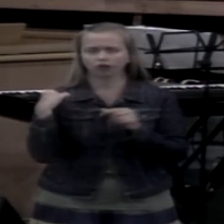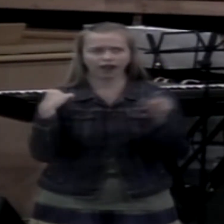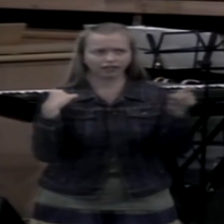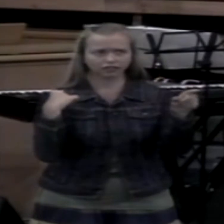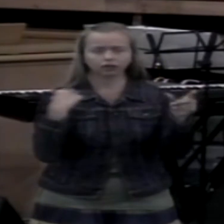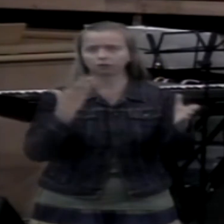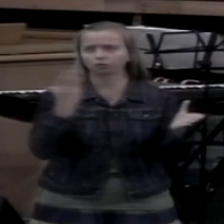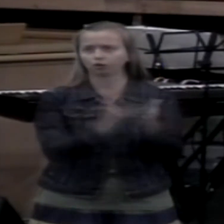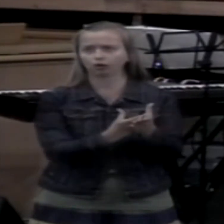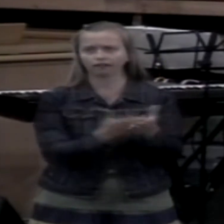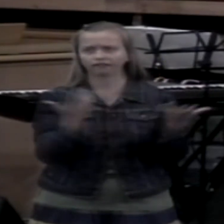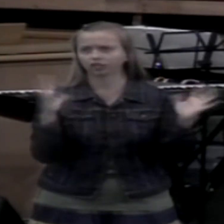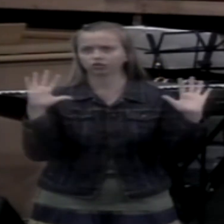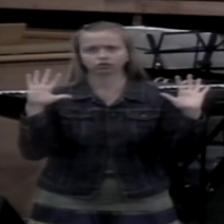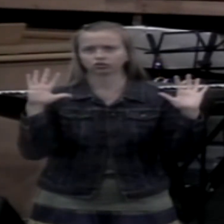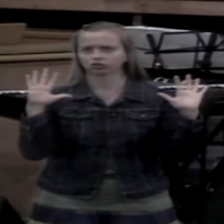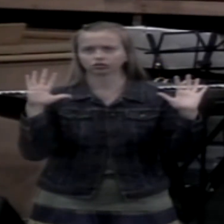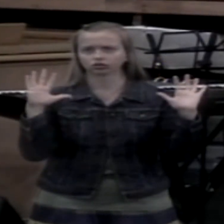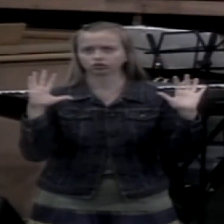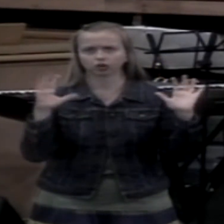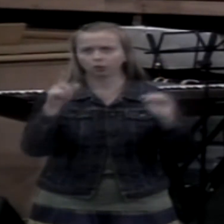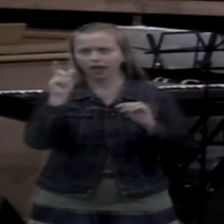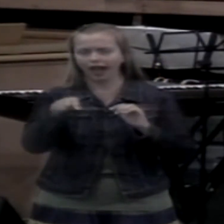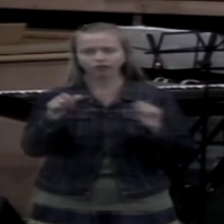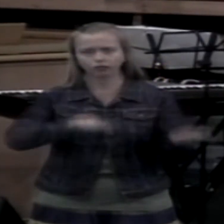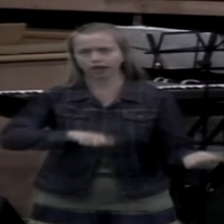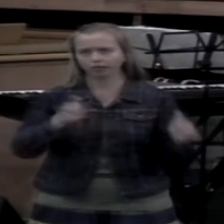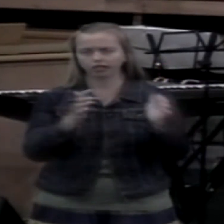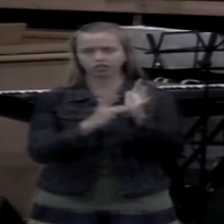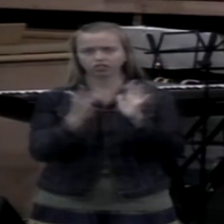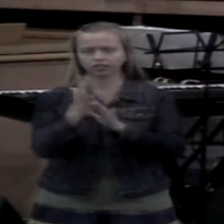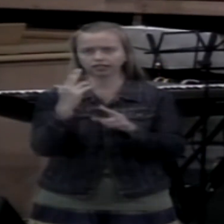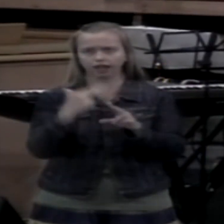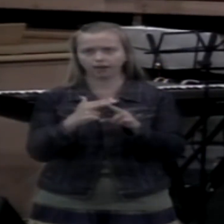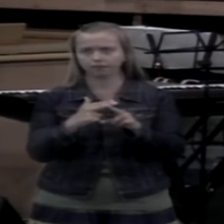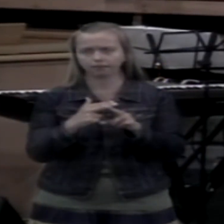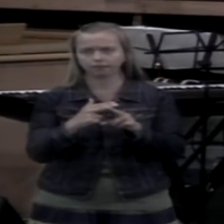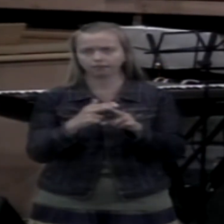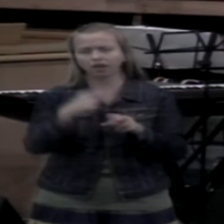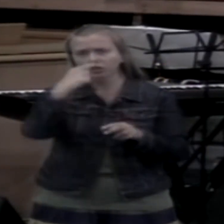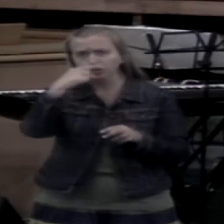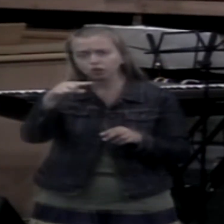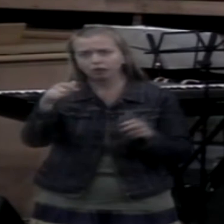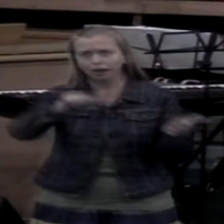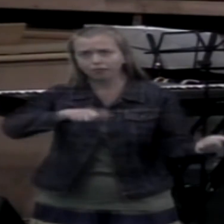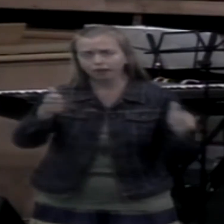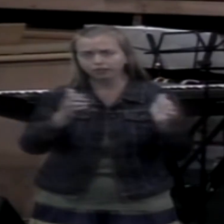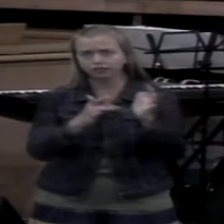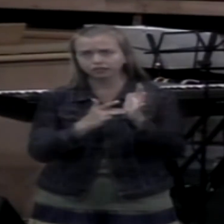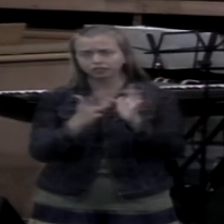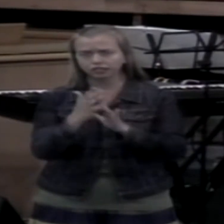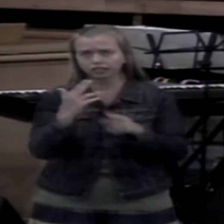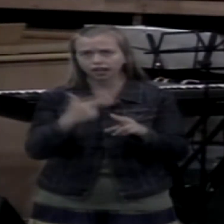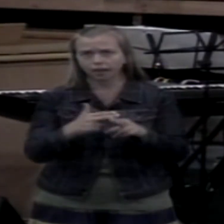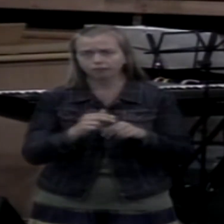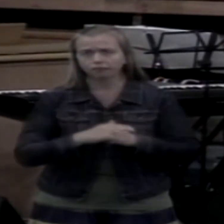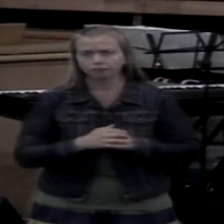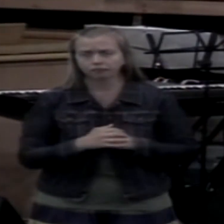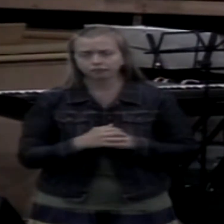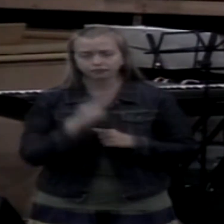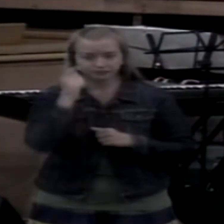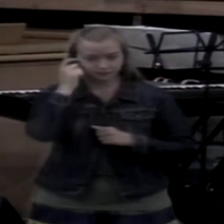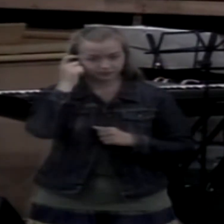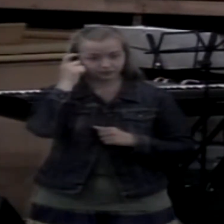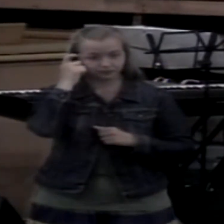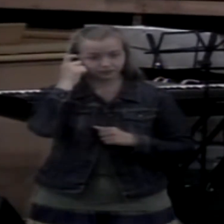us that we really need to get baptized in Jesus' name. He said, would you baptize me in Jesus' name? He's talking about